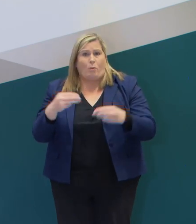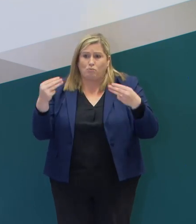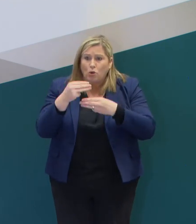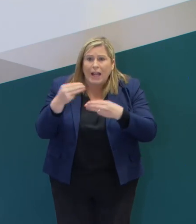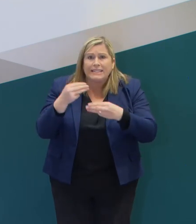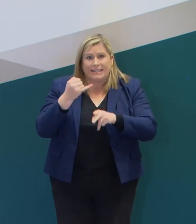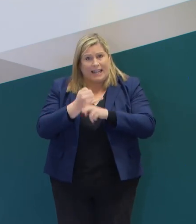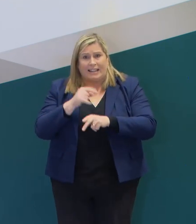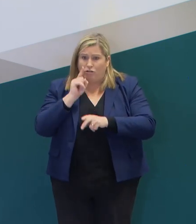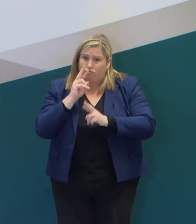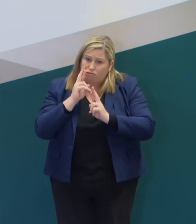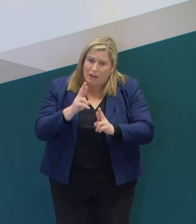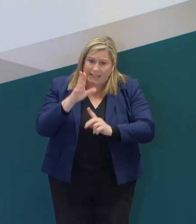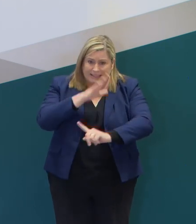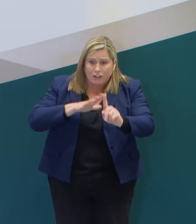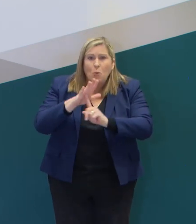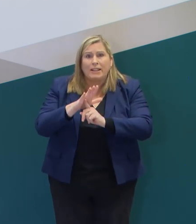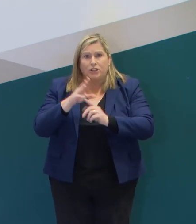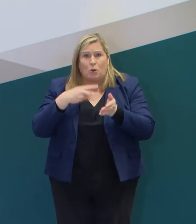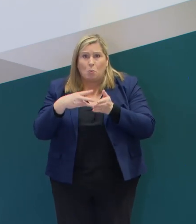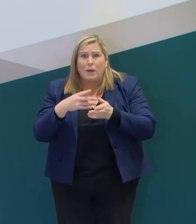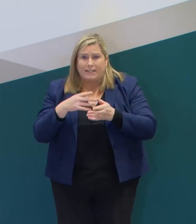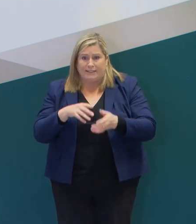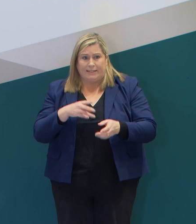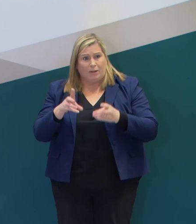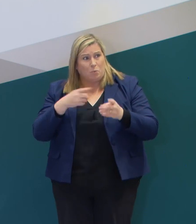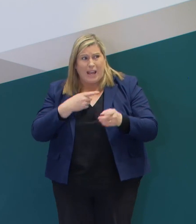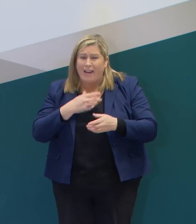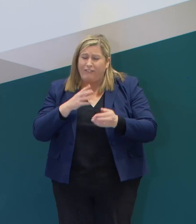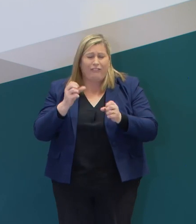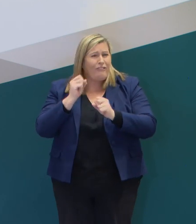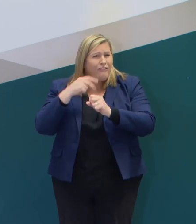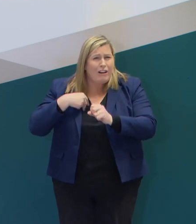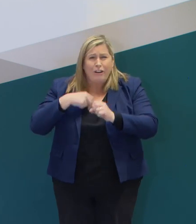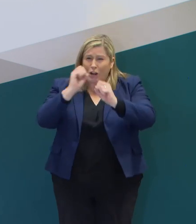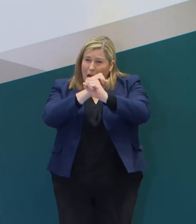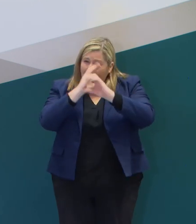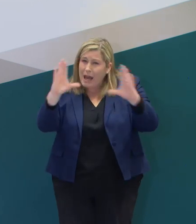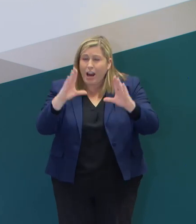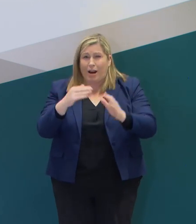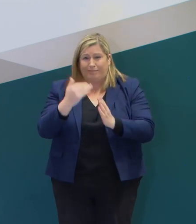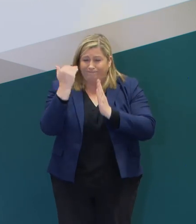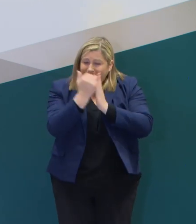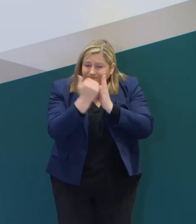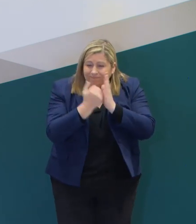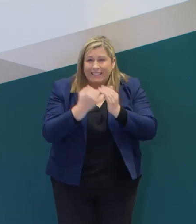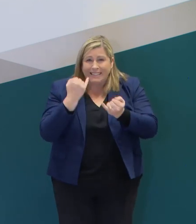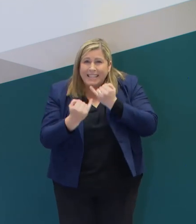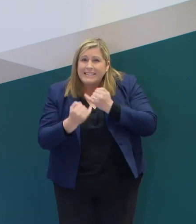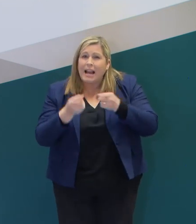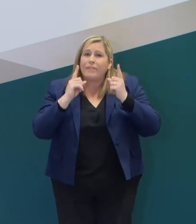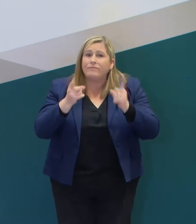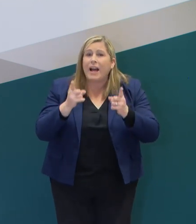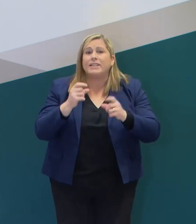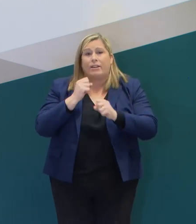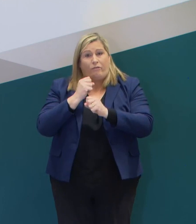they're doing the right procedure. And we've issued very, very explicit and accurate advice to our staff on how they should protect themselves in all matters, not just